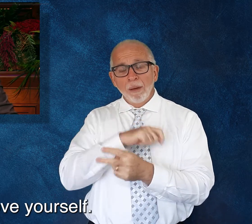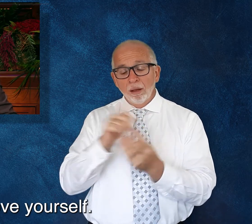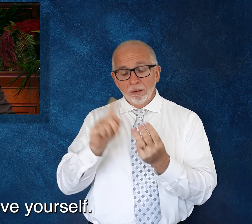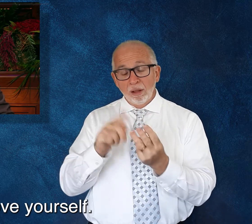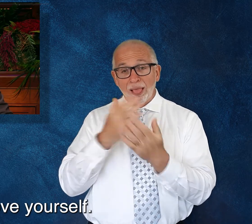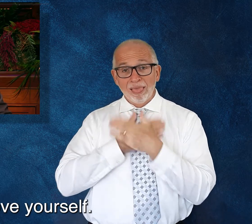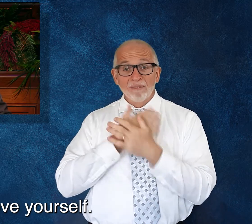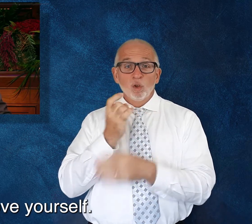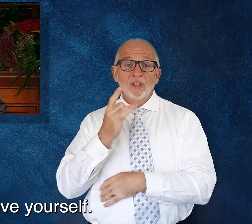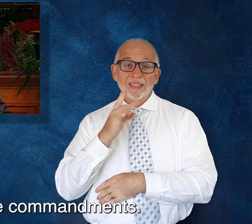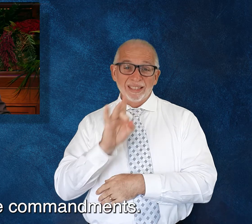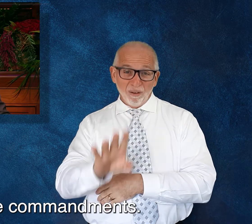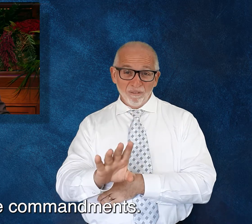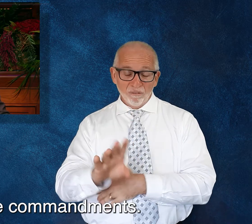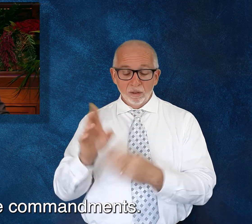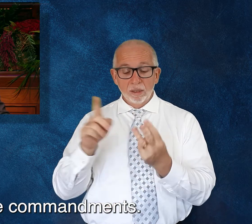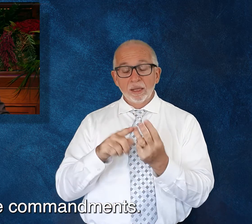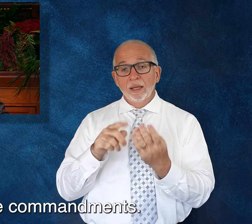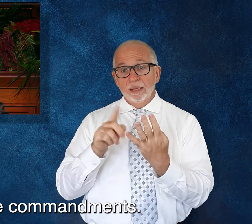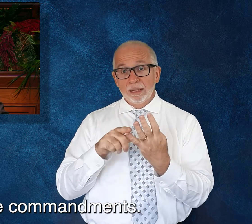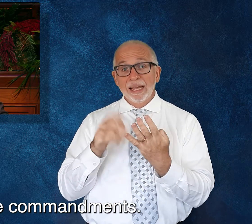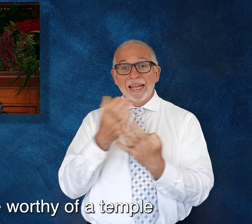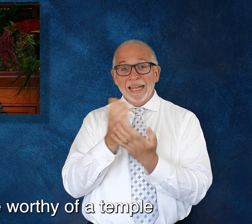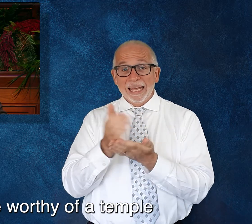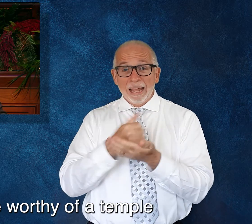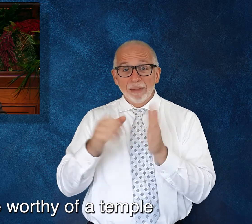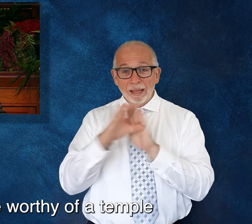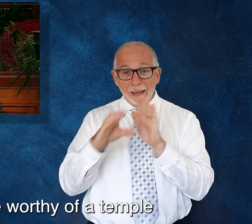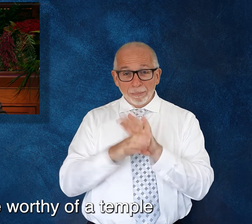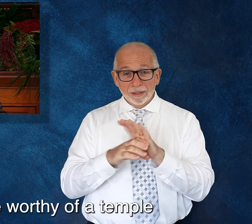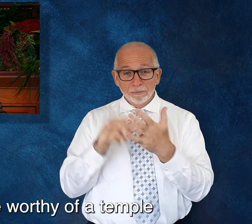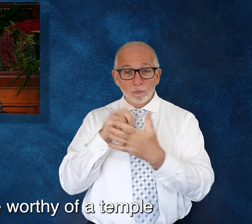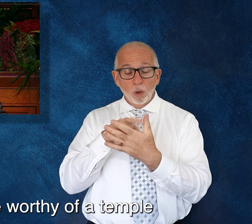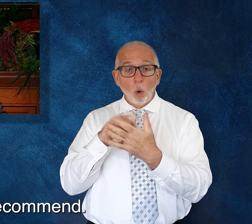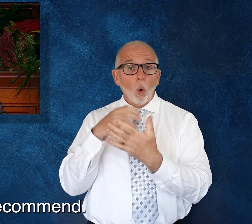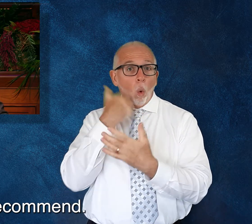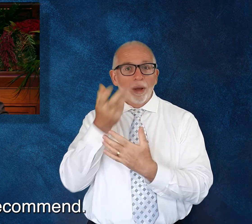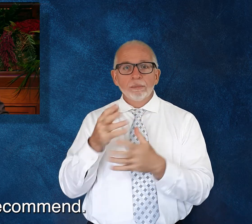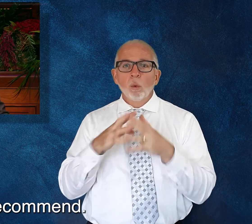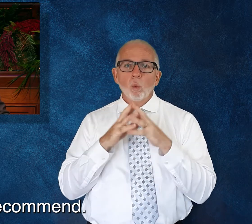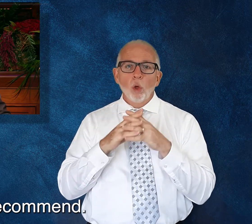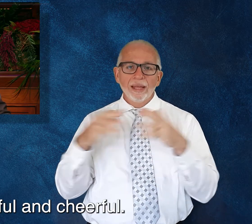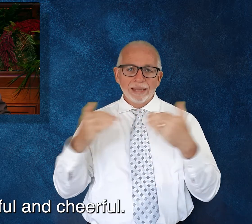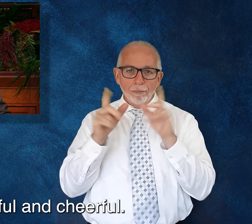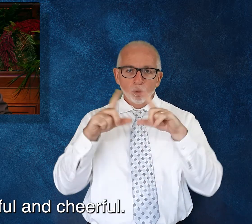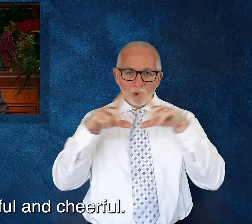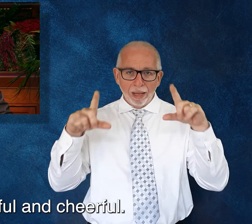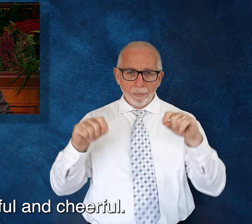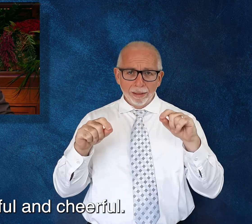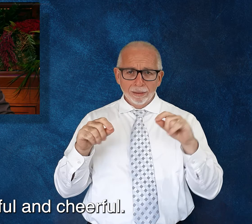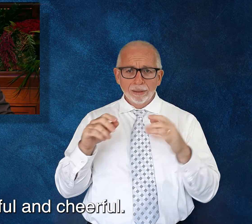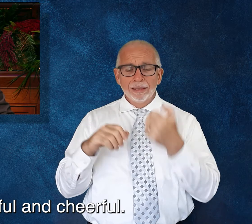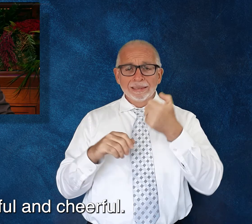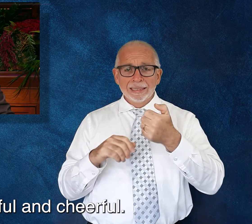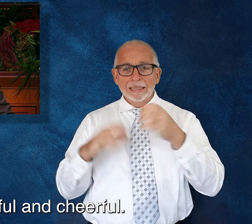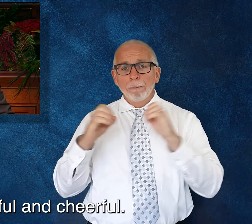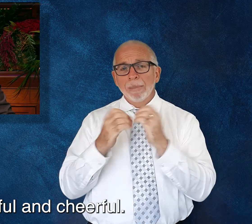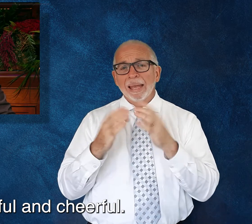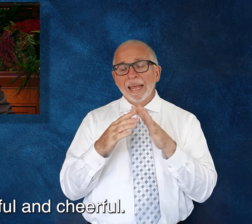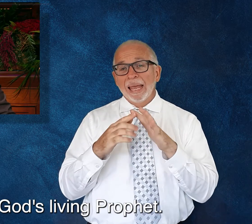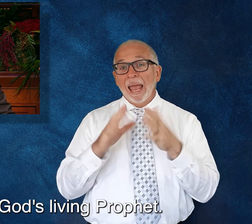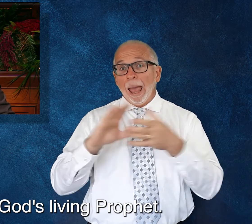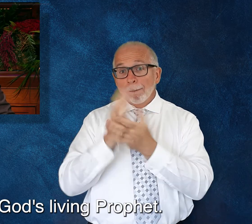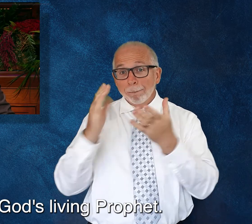Love yourself. Keep the commandments. Always be worthy of a temple recommend. Be joyful and cheerful.